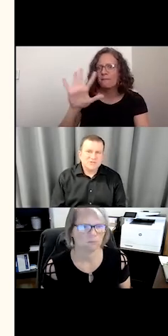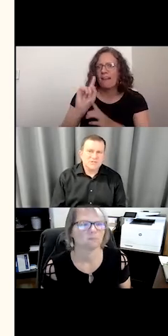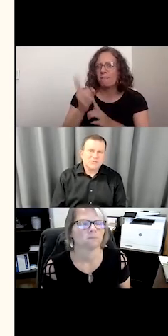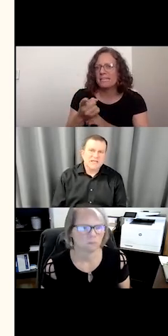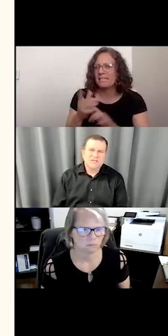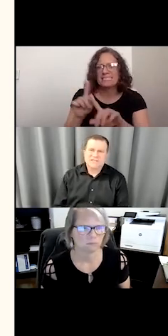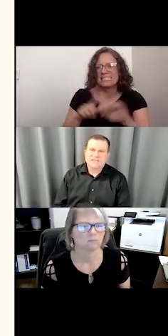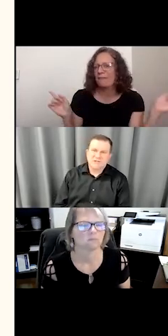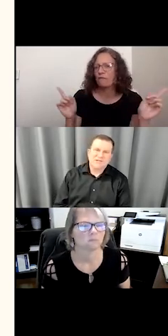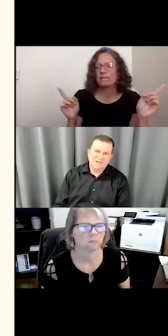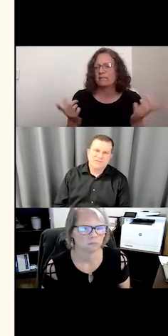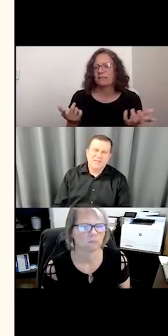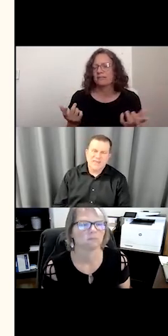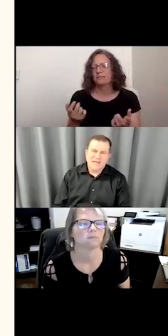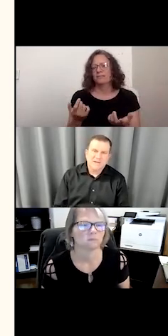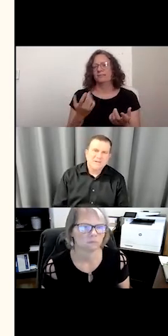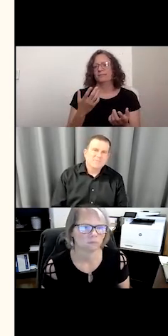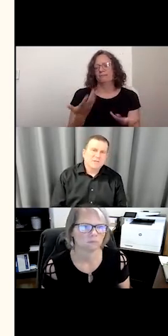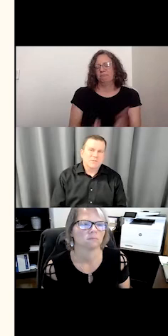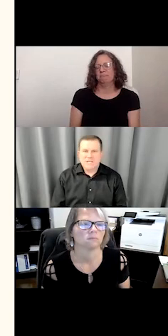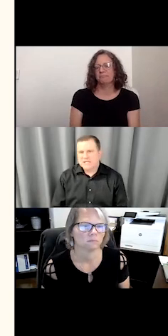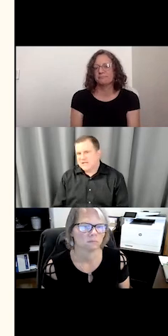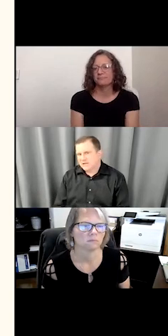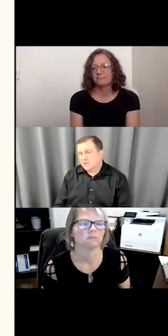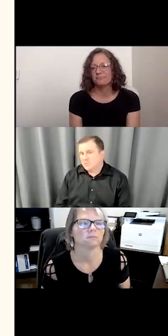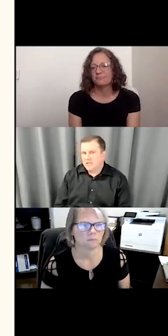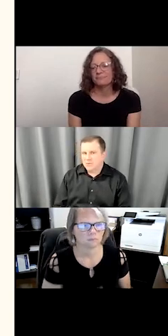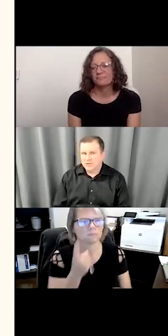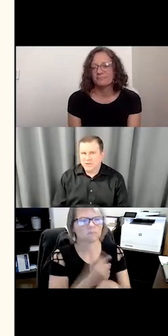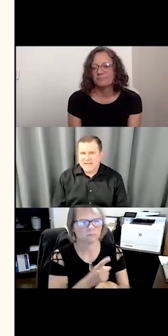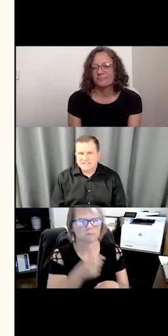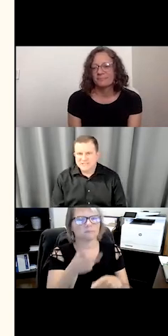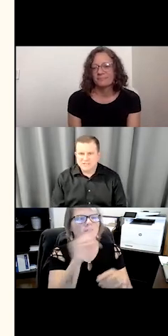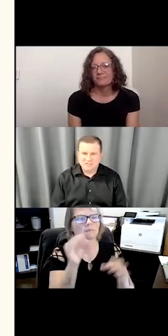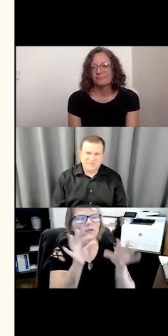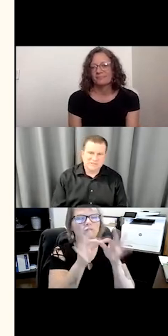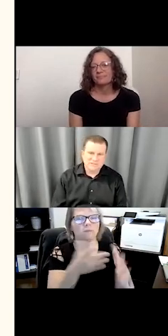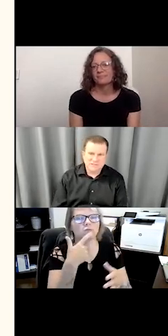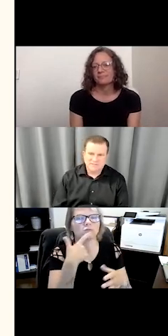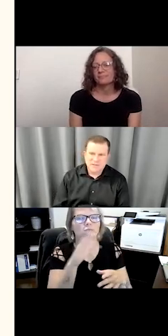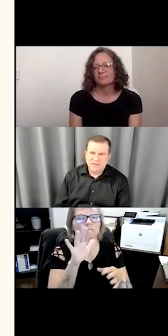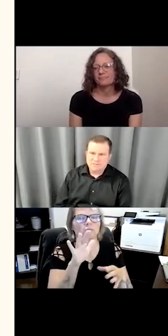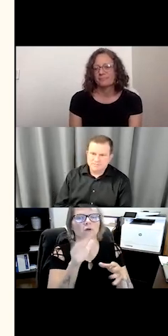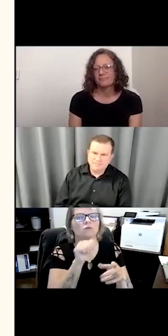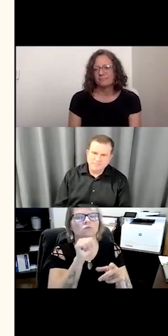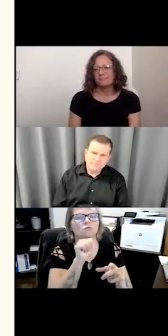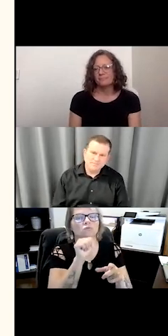And church communication is a little bit different than communication out in the community when you're accessing services.